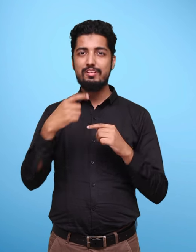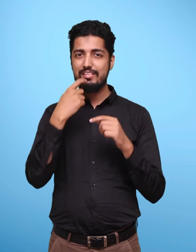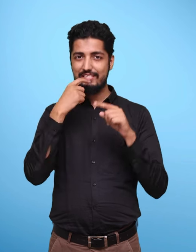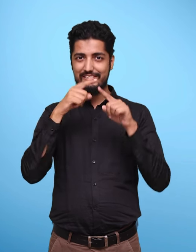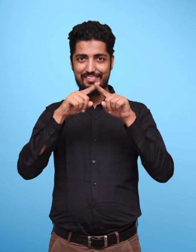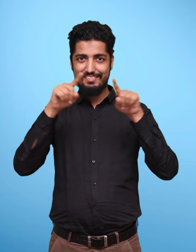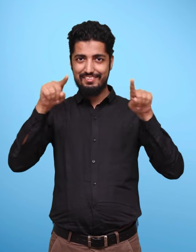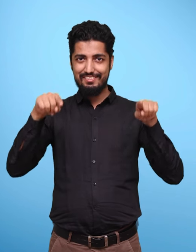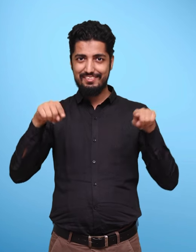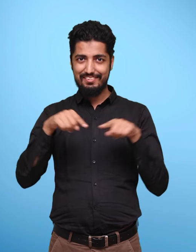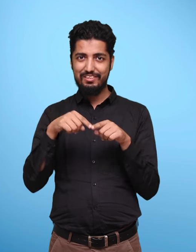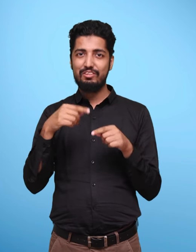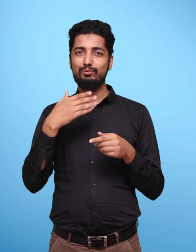Sugar on bread.